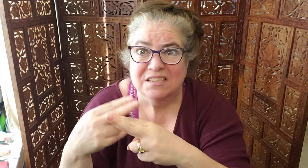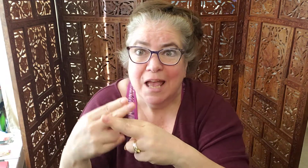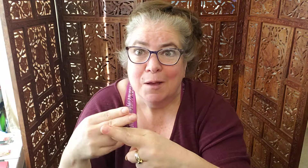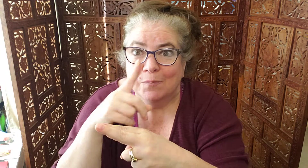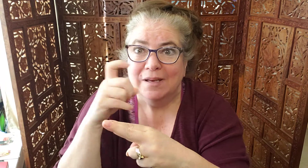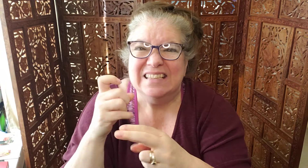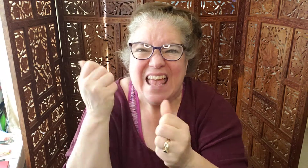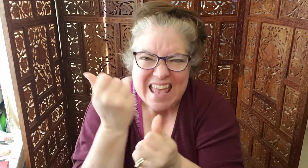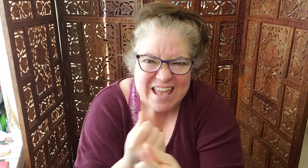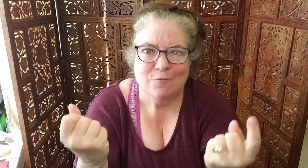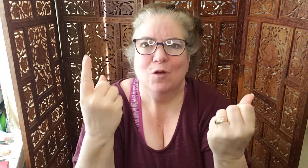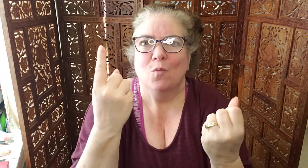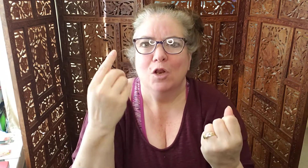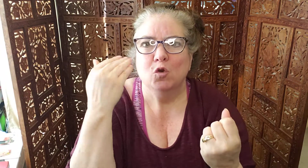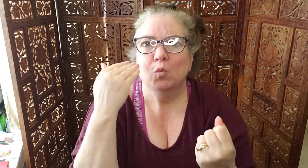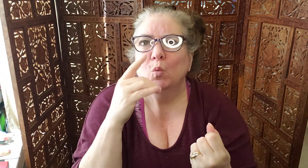a 26-year-old